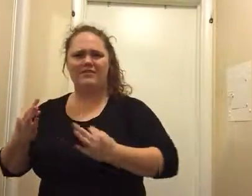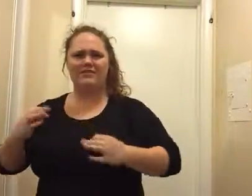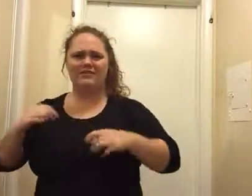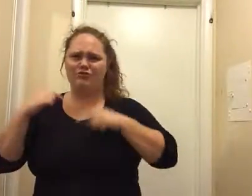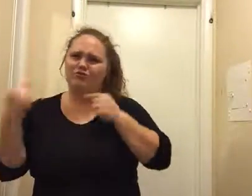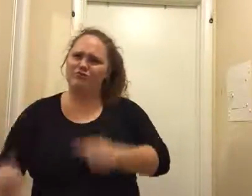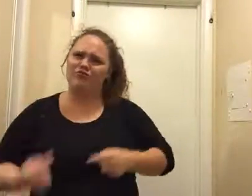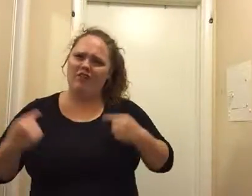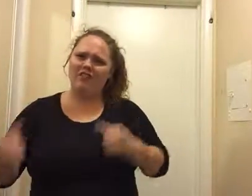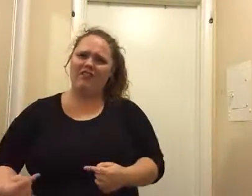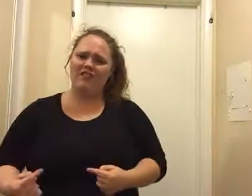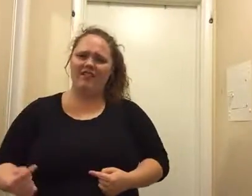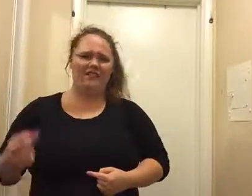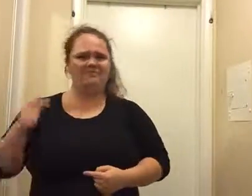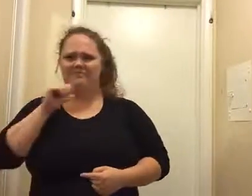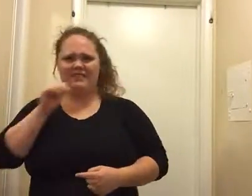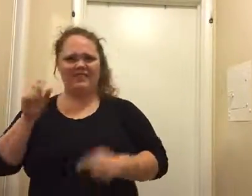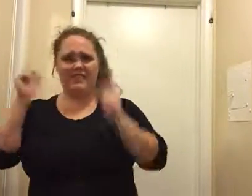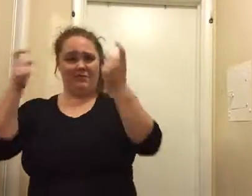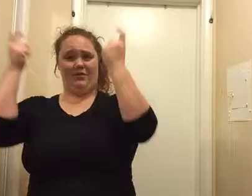our land.